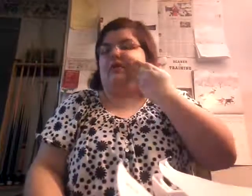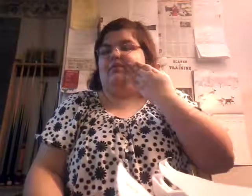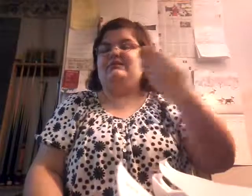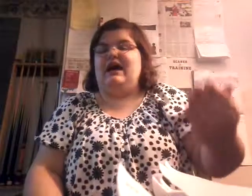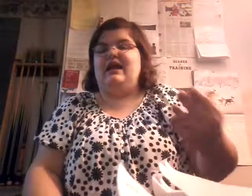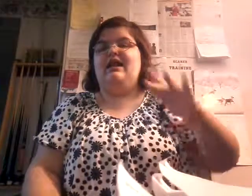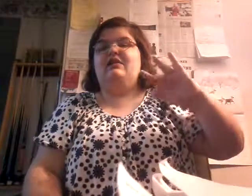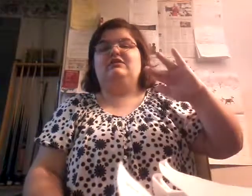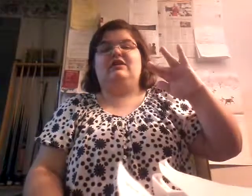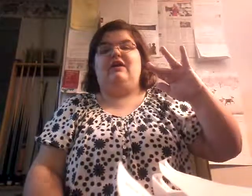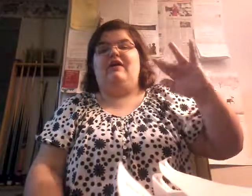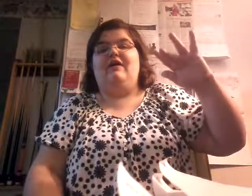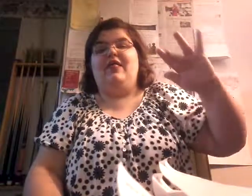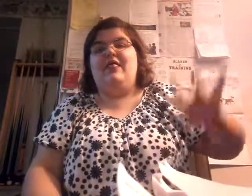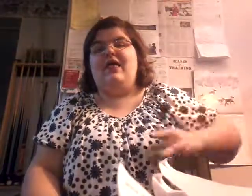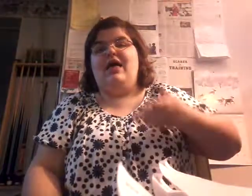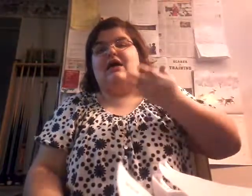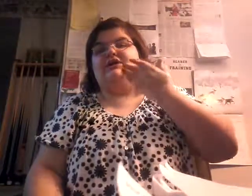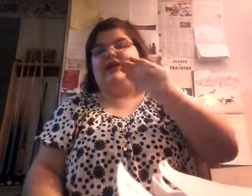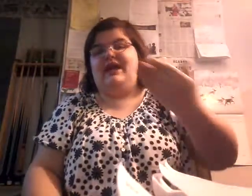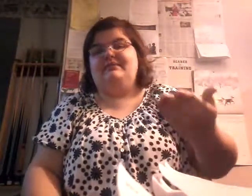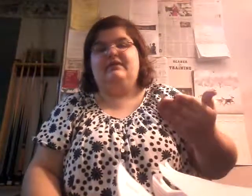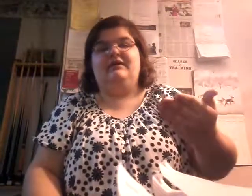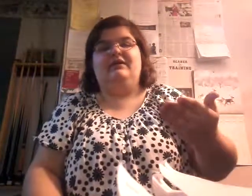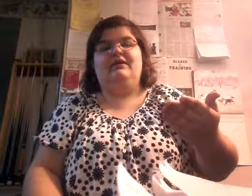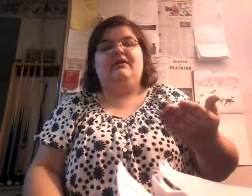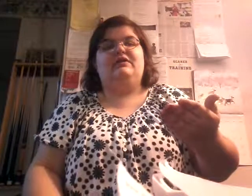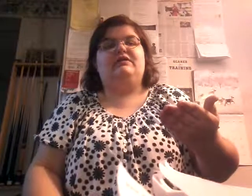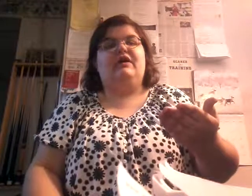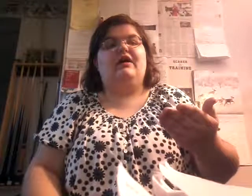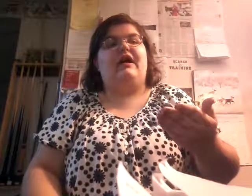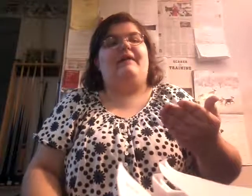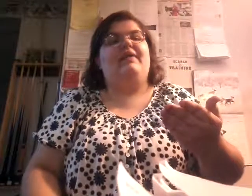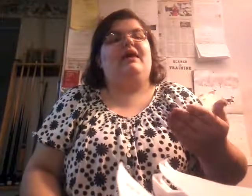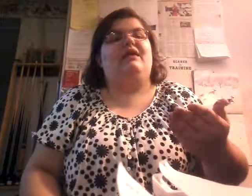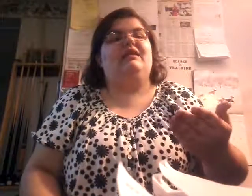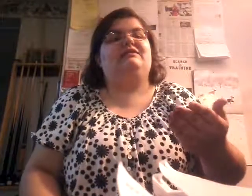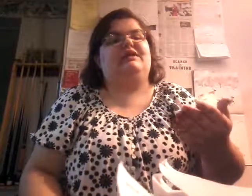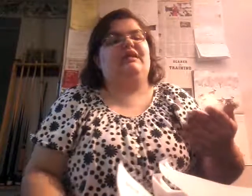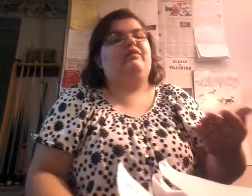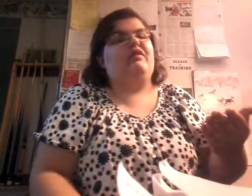your side. So ashamed. So the sentence for